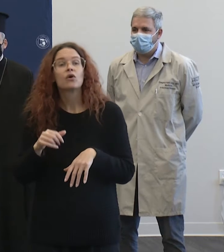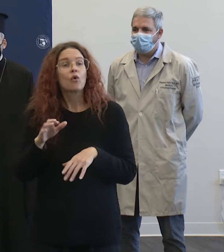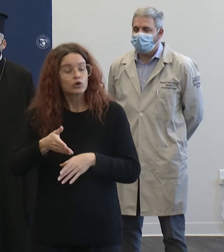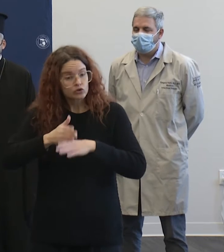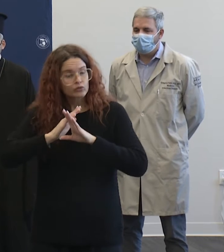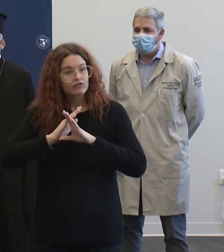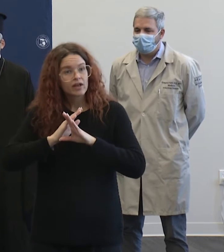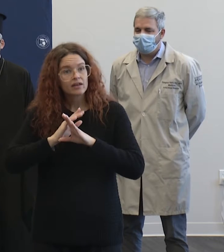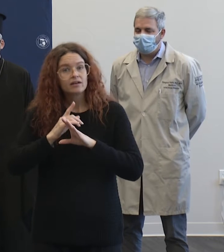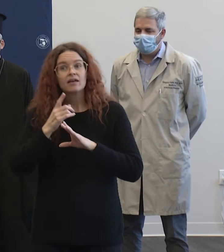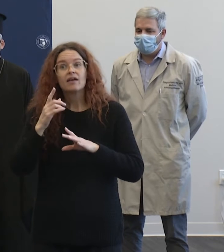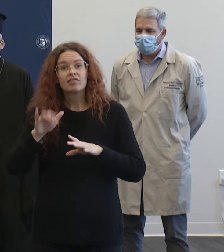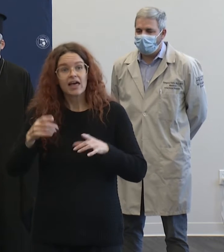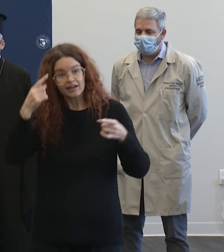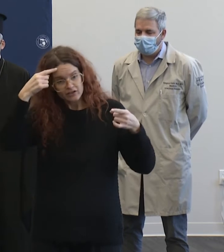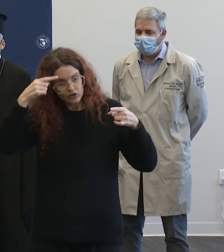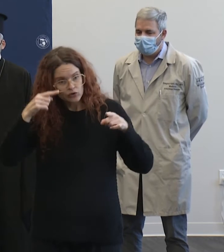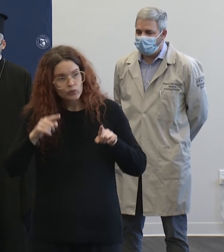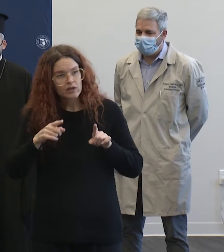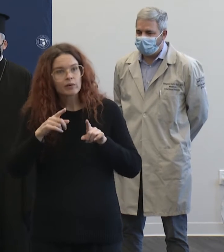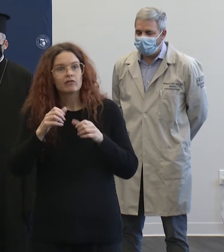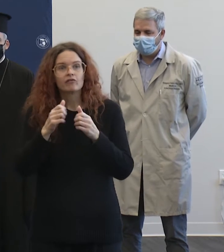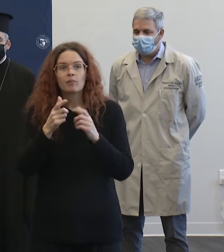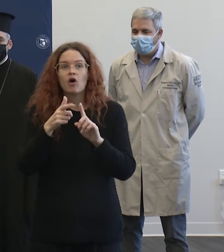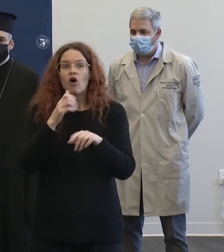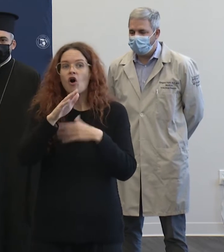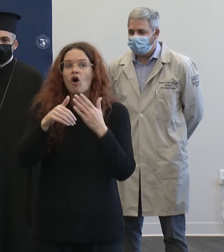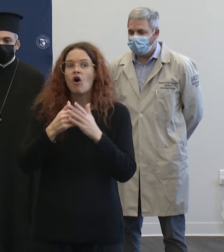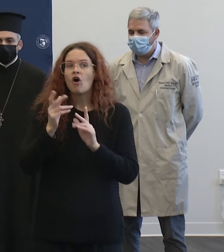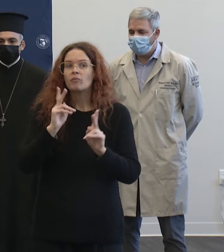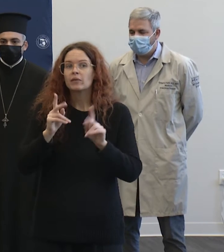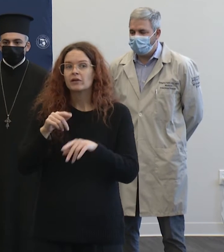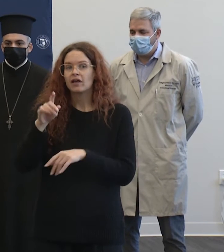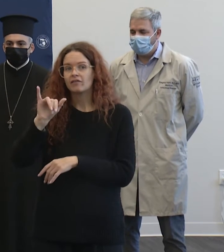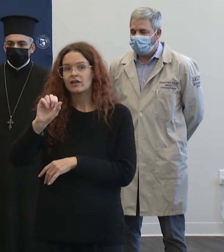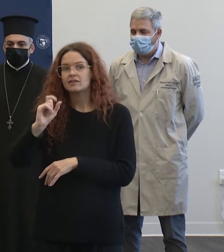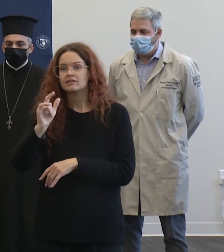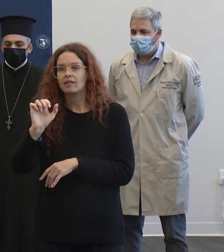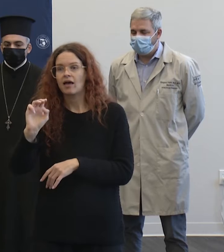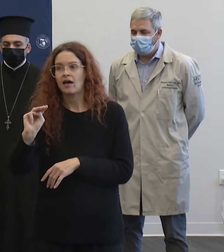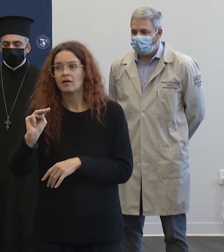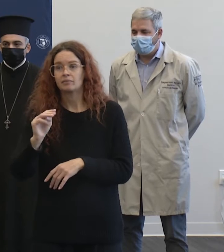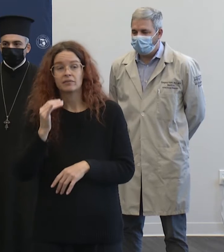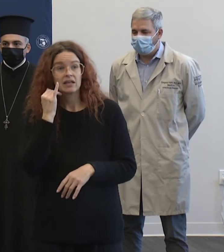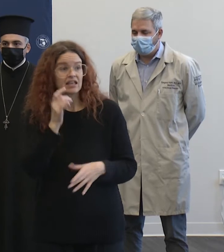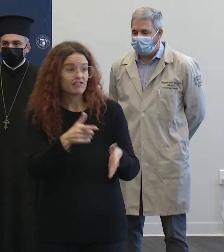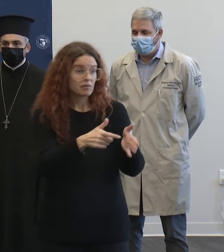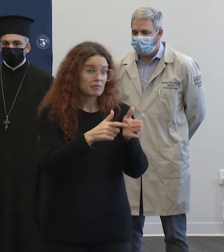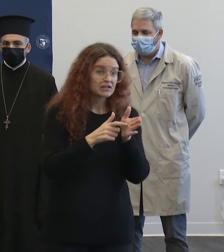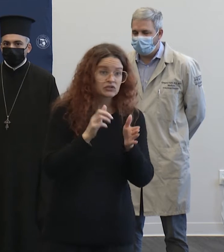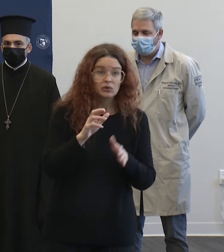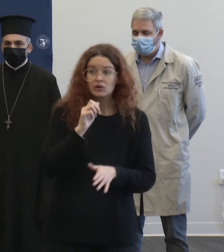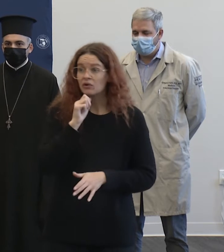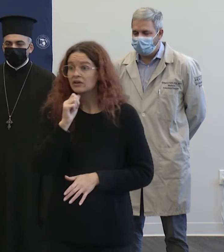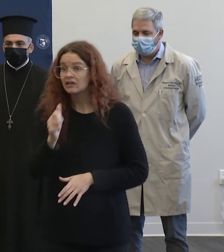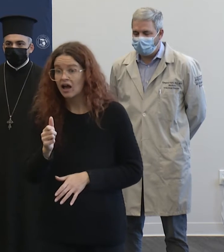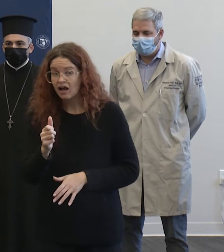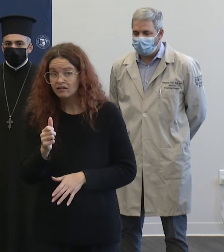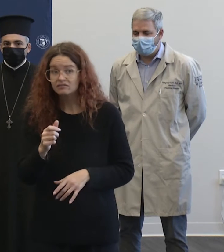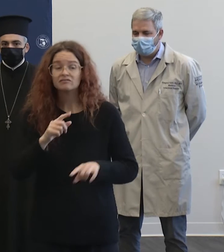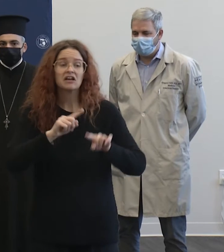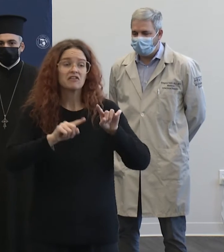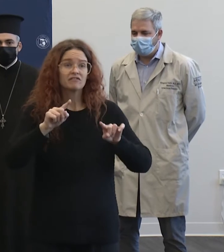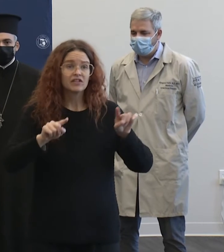of consensus among the scholars of Islam. The point of argument is whether it is mandatory or not. And